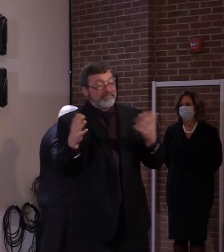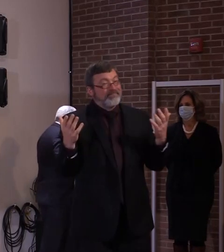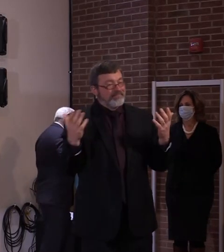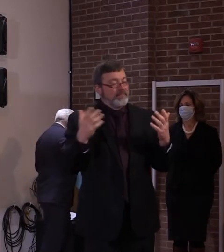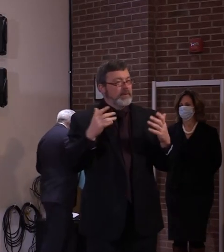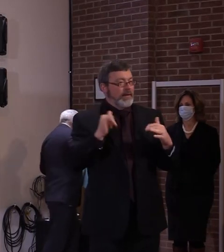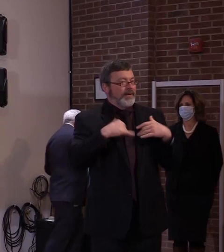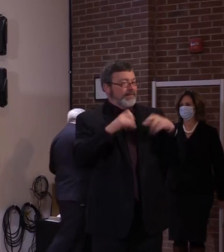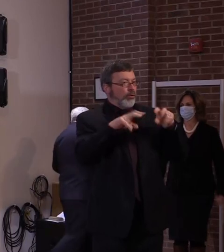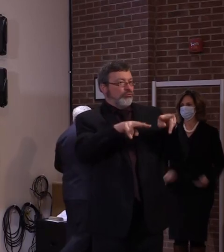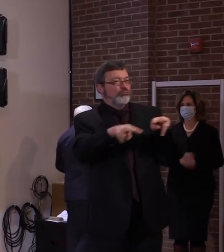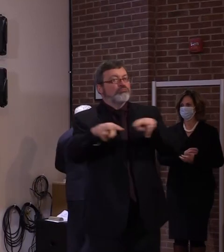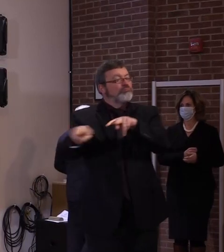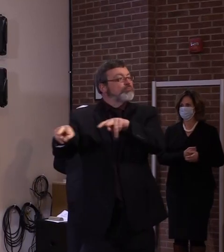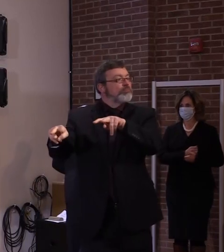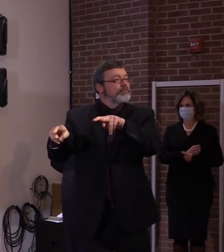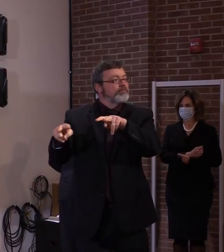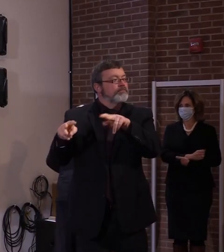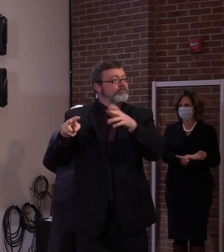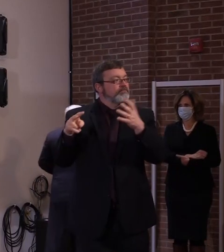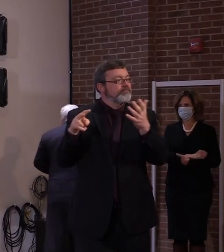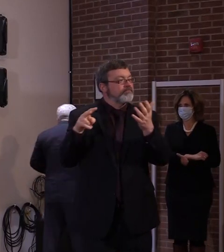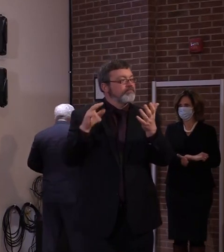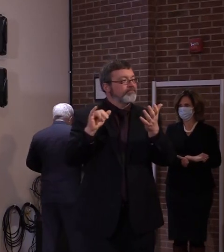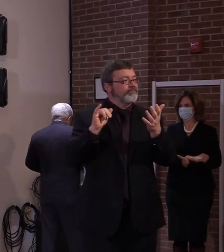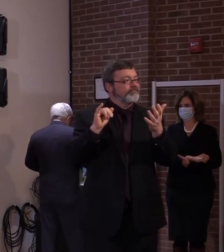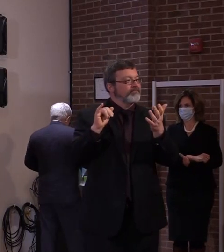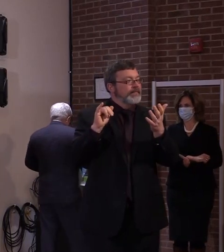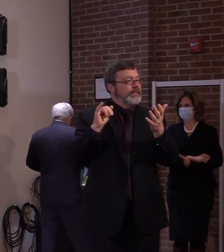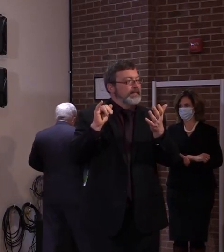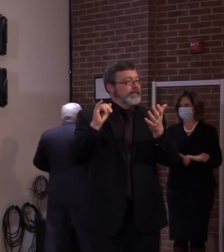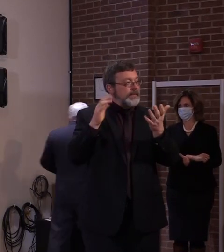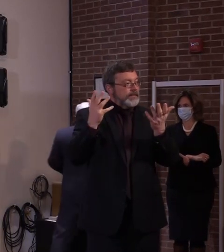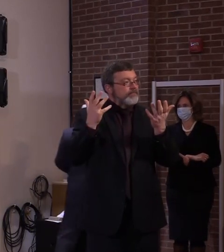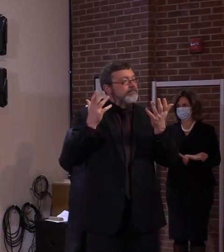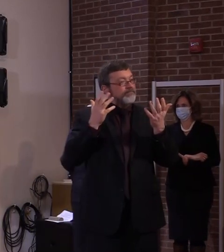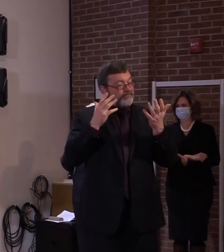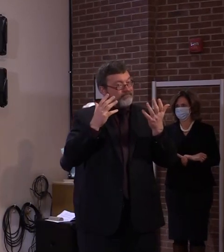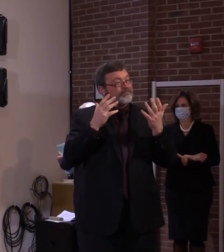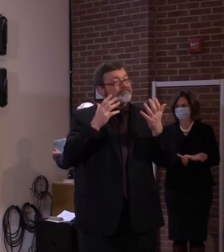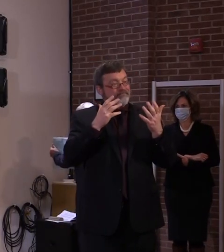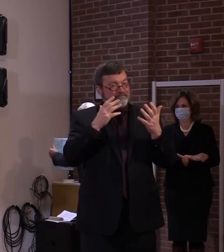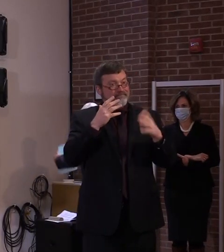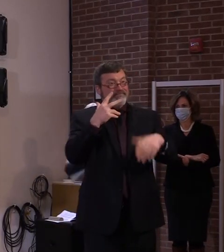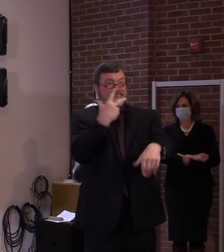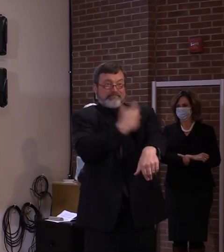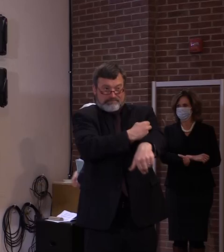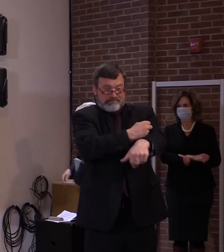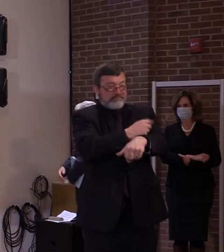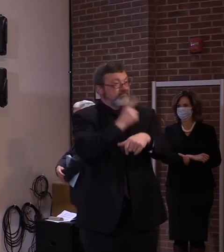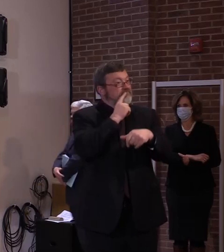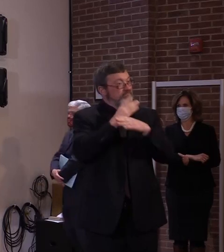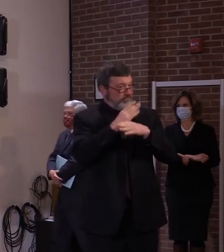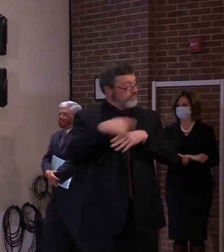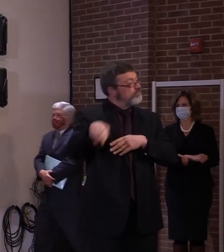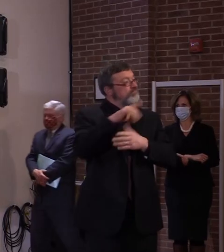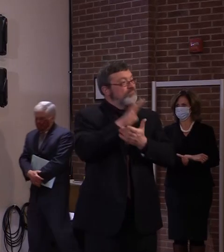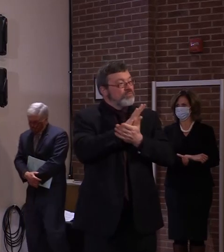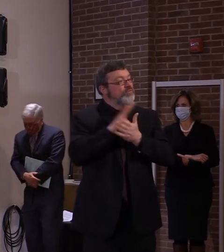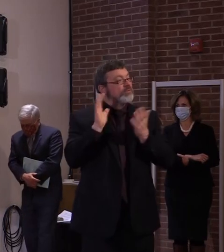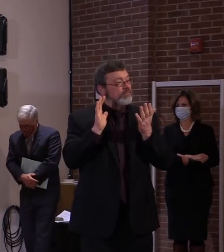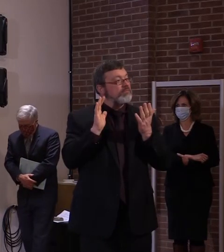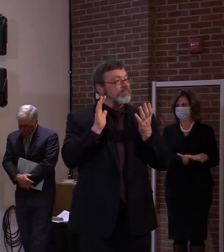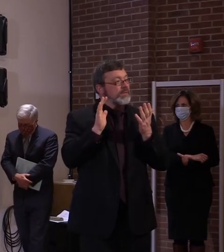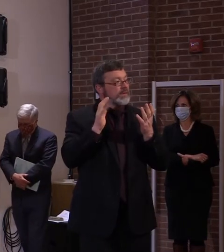can we maintain a disposition of protecting schools, per se, when really they're just situated in the broader contagion pattern